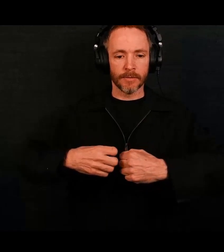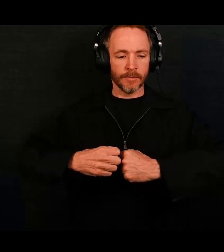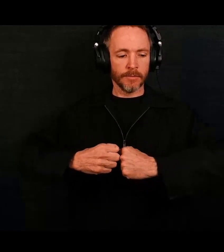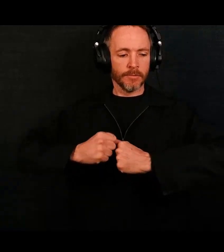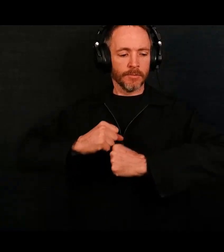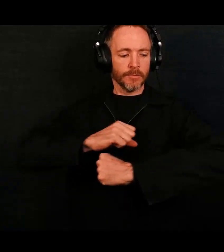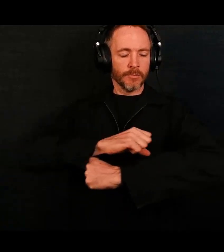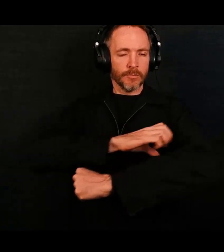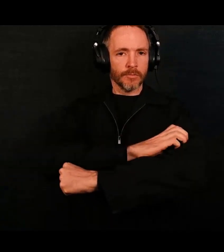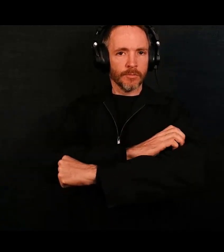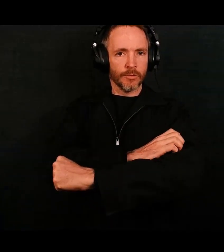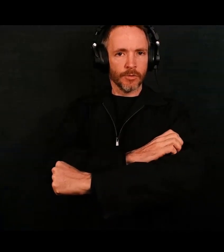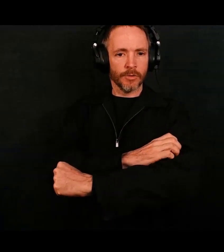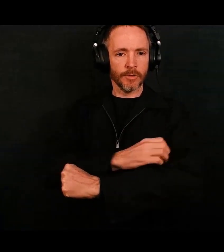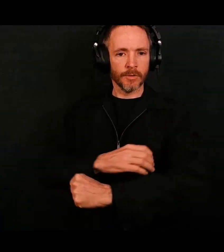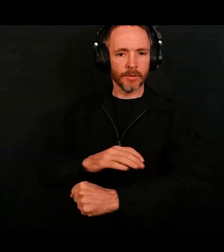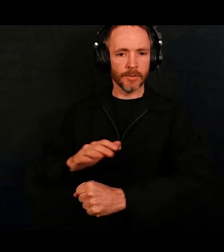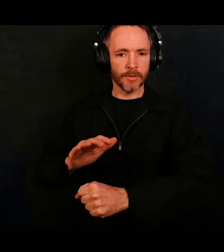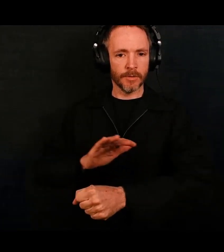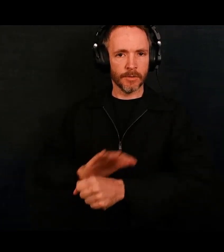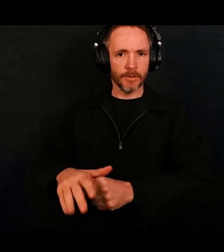So when you close that,